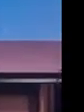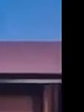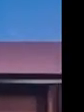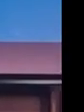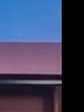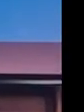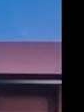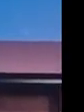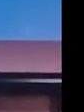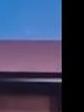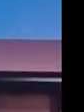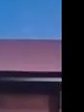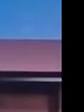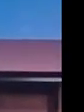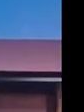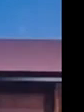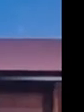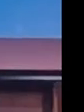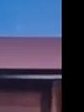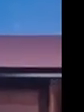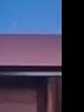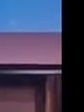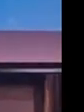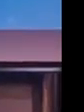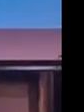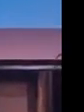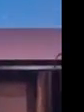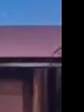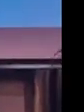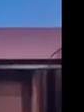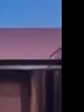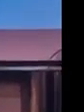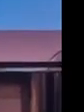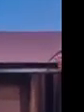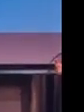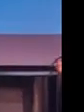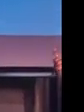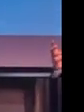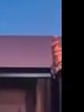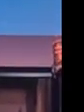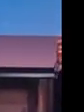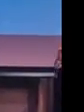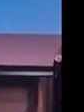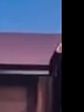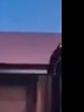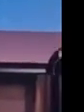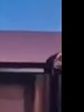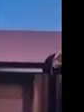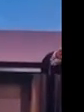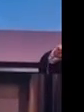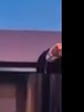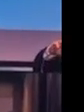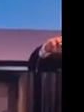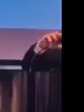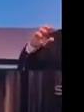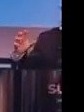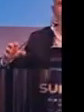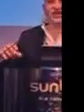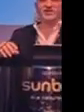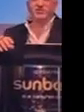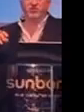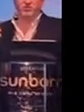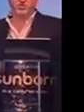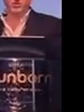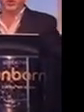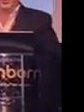that was the previous one, and this is the one we're going to talk about now. So in summary, and I didn't want to make it too long,